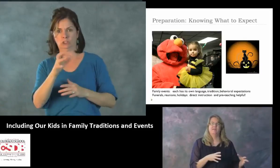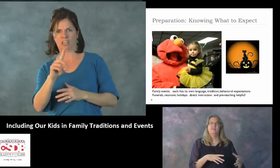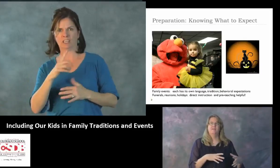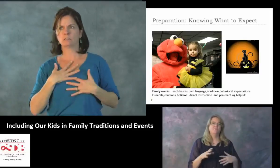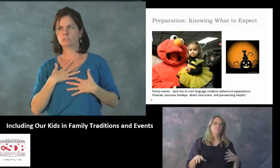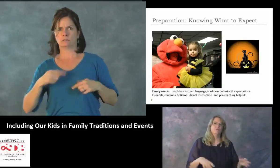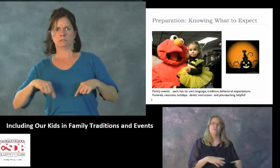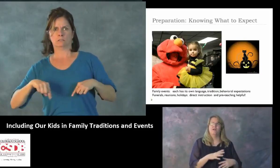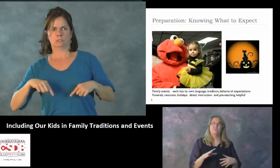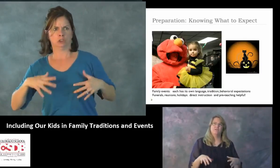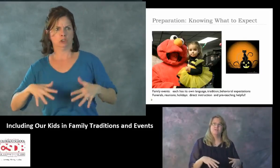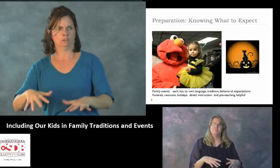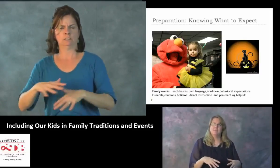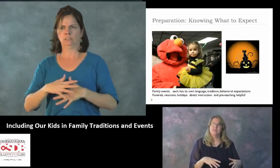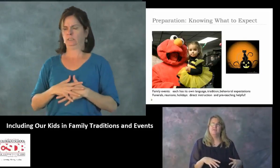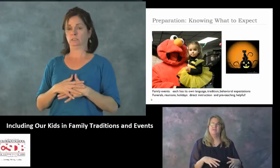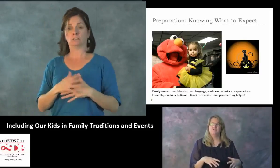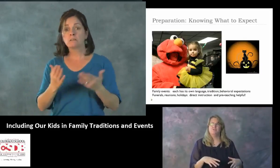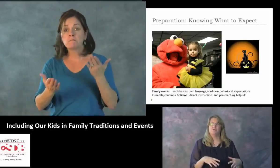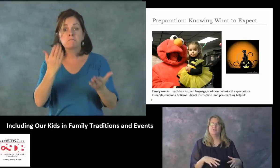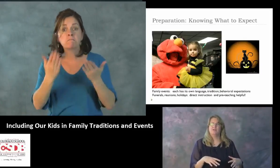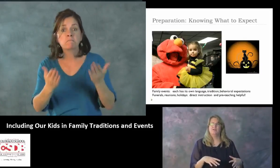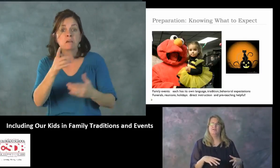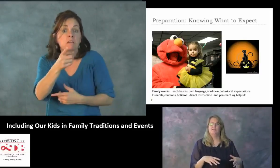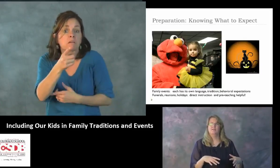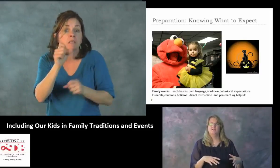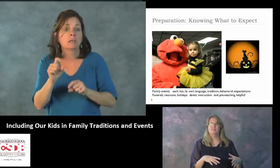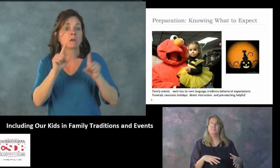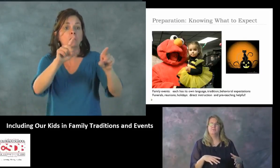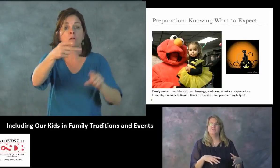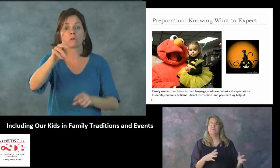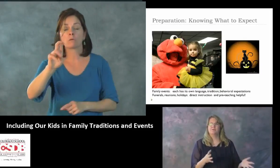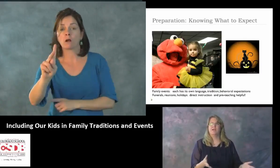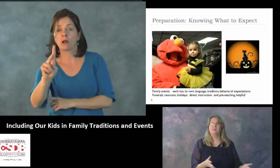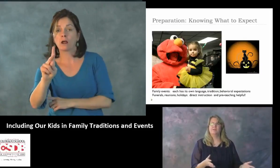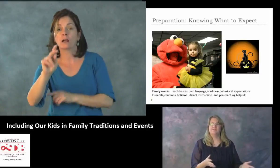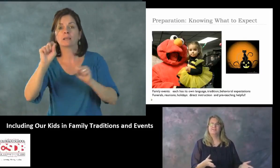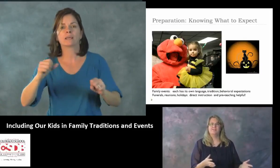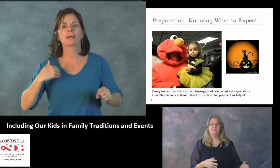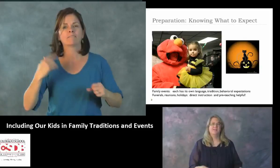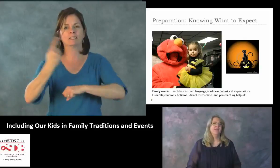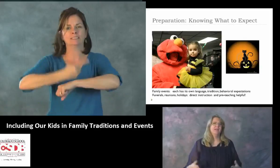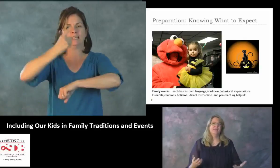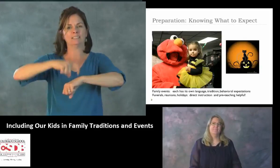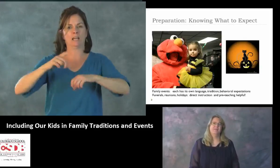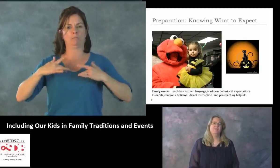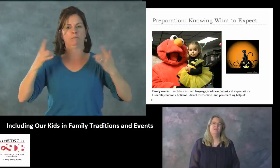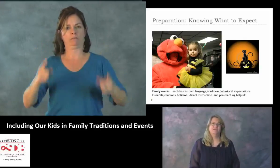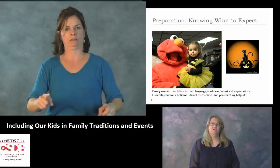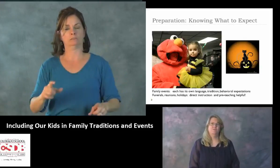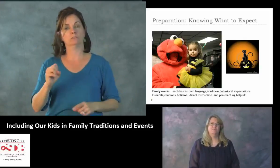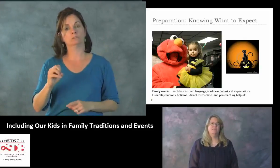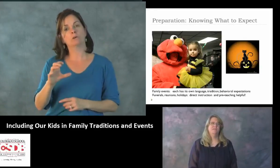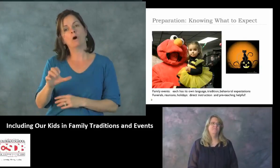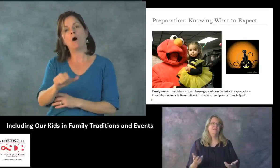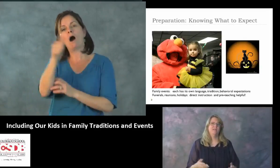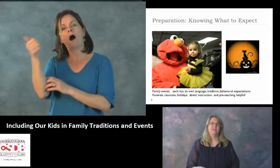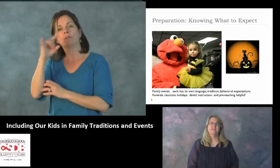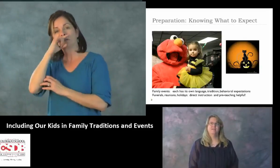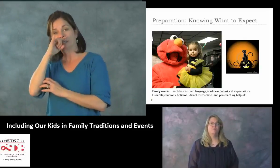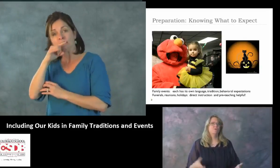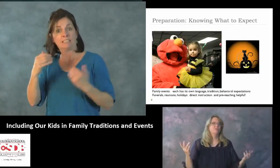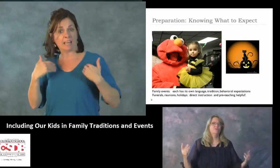event so your other kids maybe can enjoy the more typical Halloween season and keep that child home to give